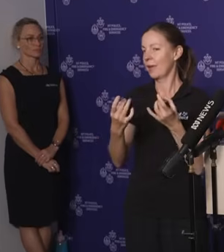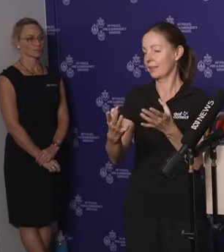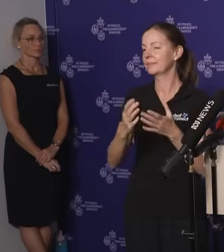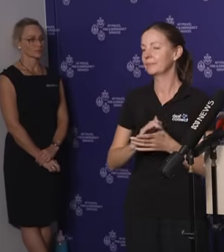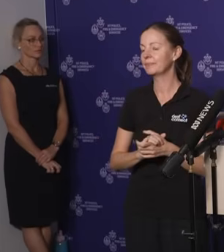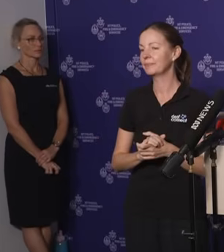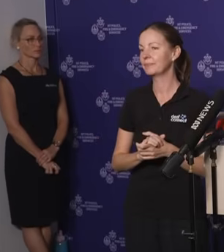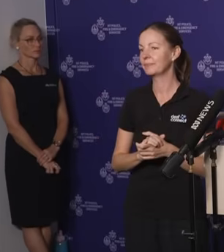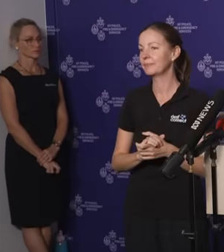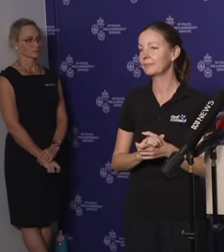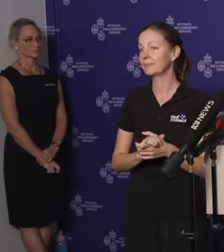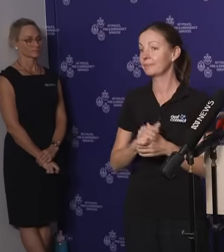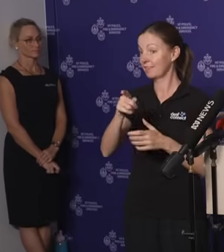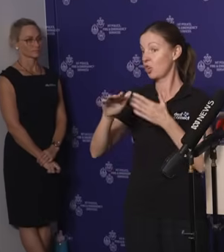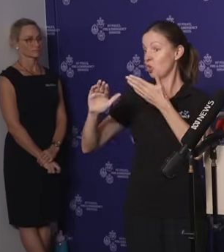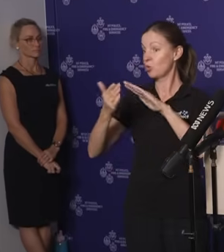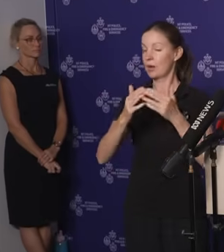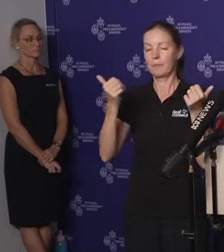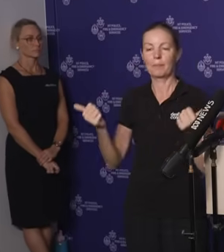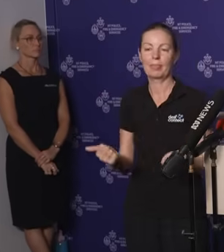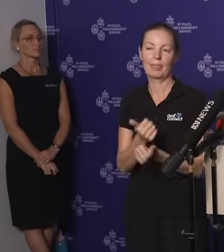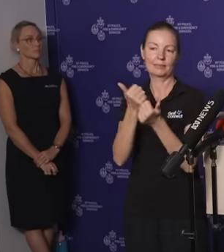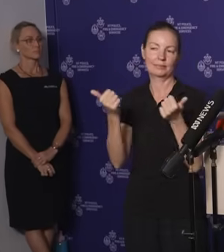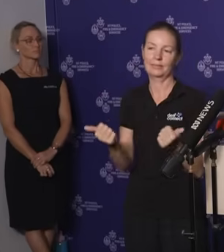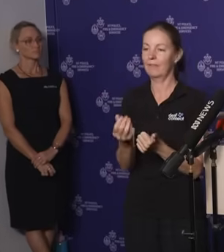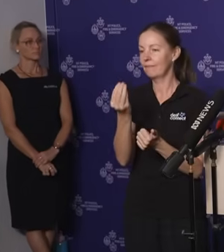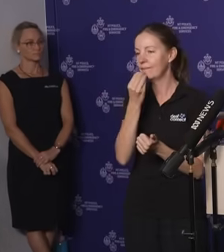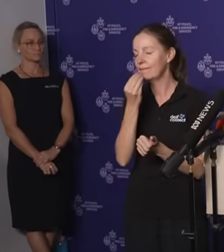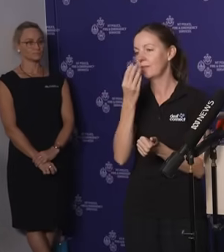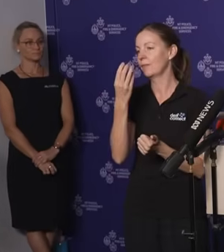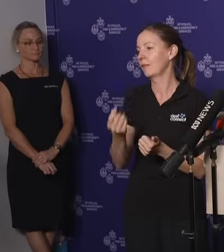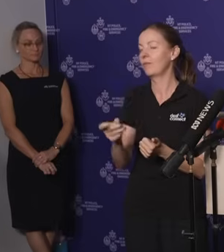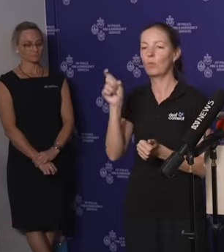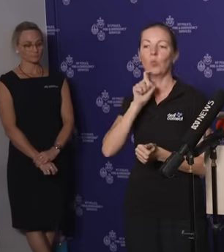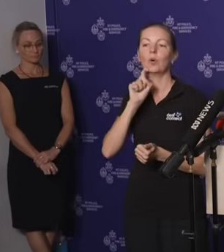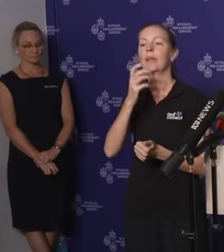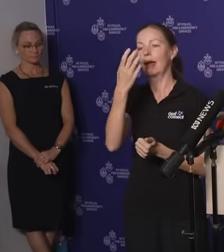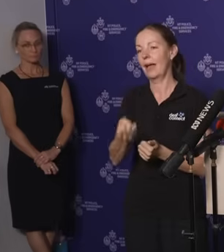And I can tell you that the community has plenty of food and water.